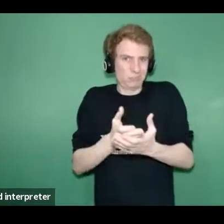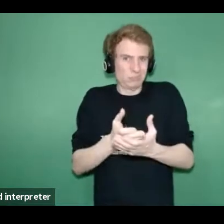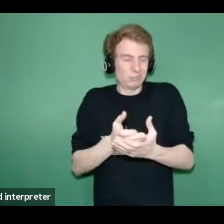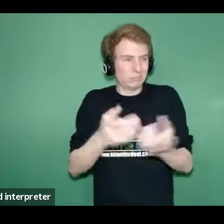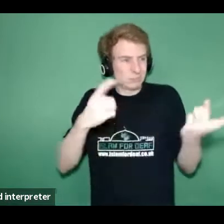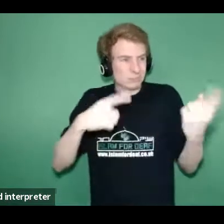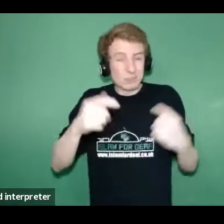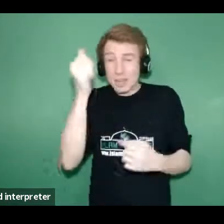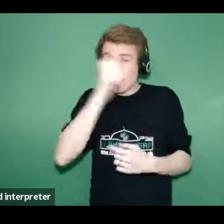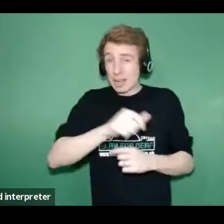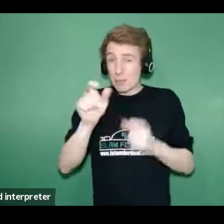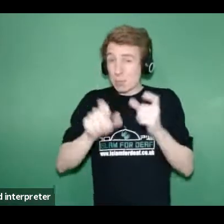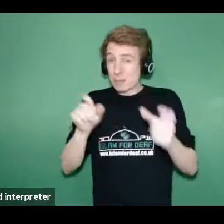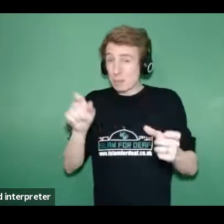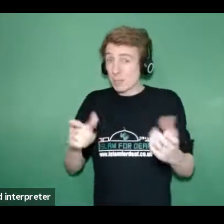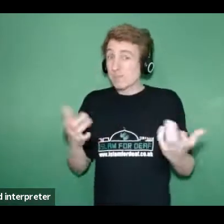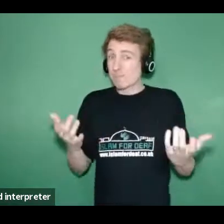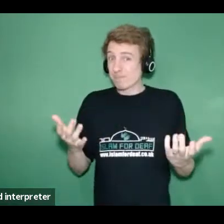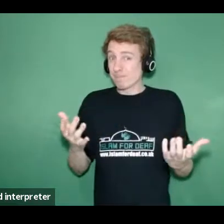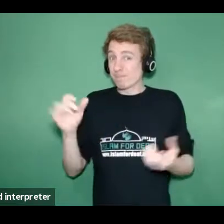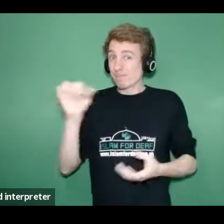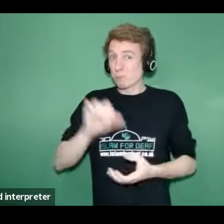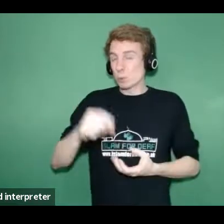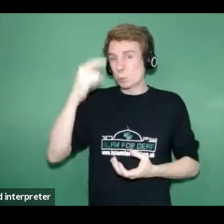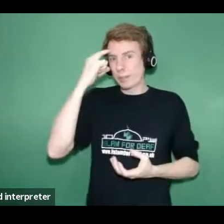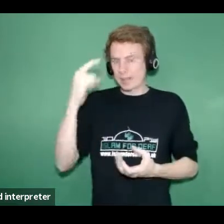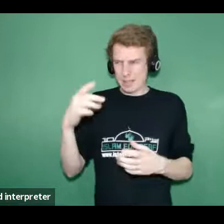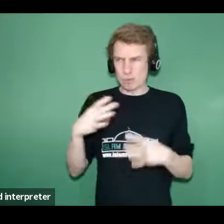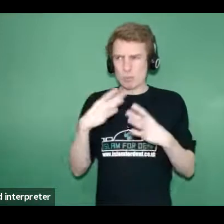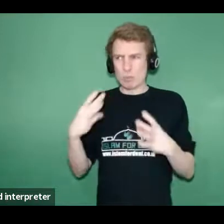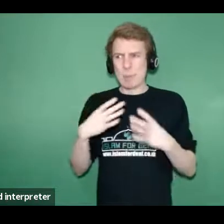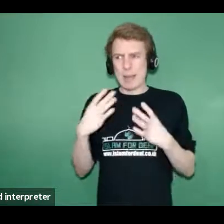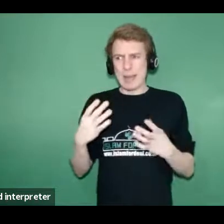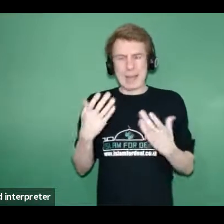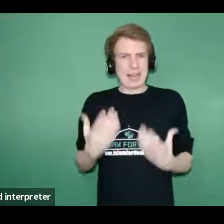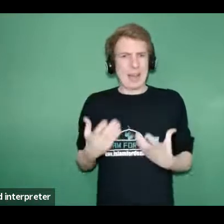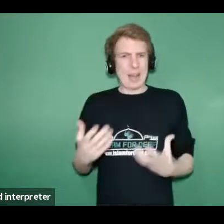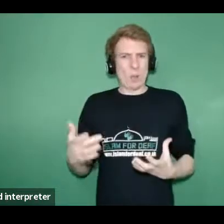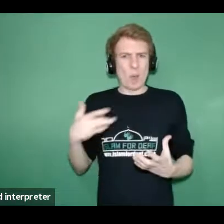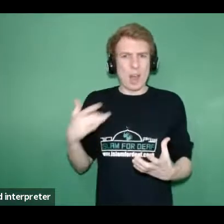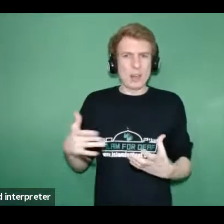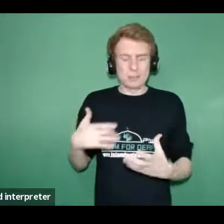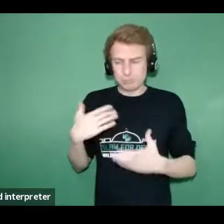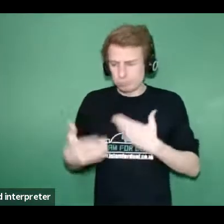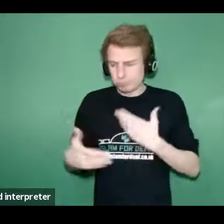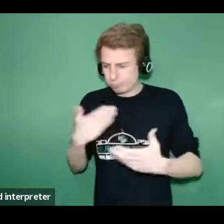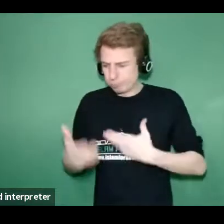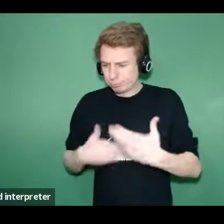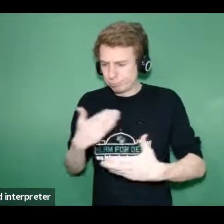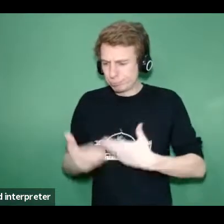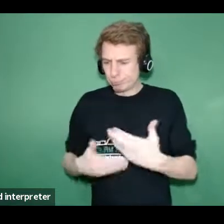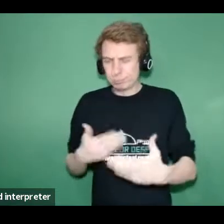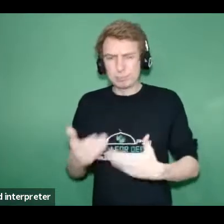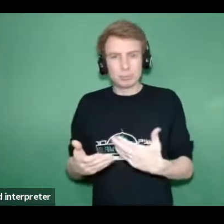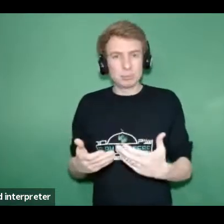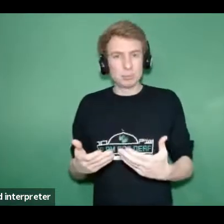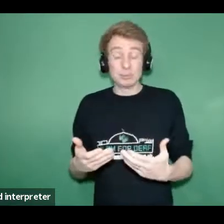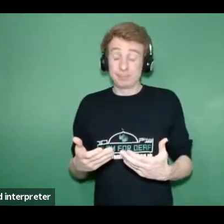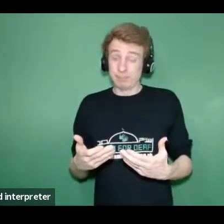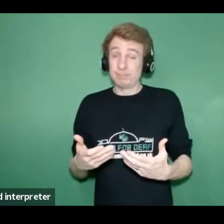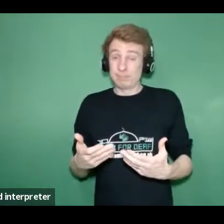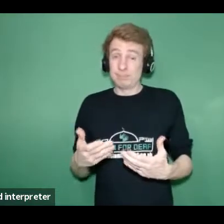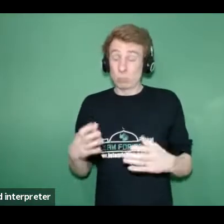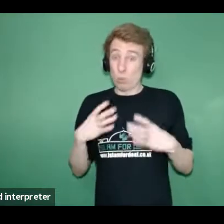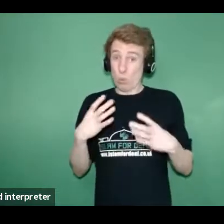they should prepare themselves for the journey that they are on, because we are already on this journey and we're traversing